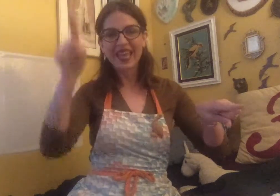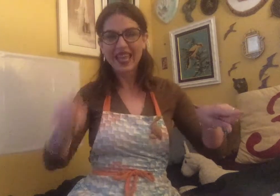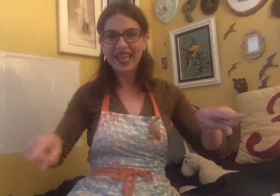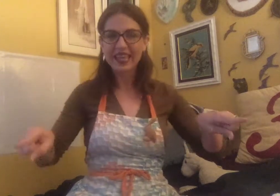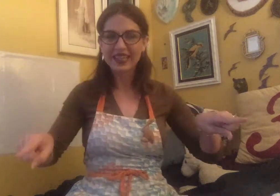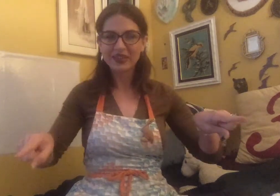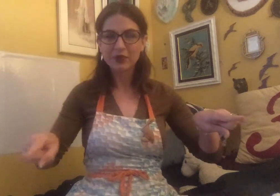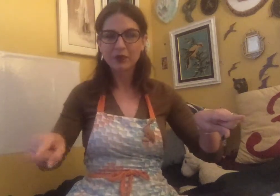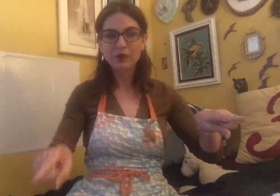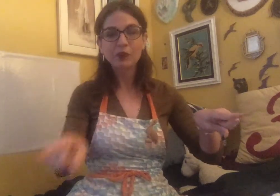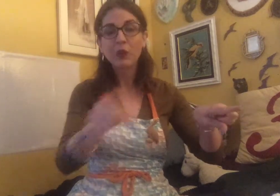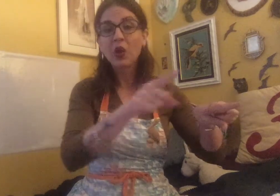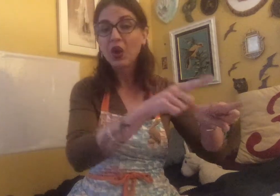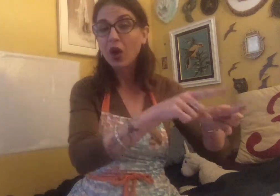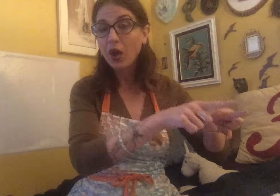Okay. O.